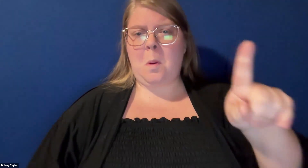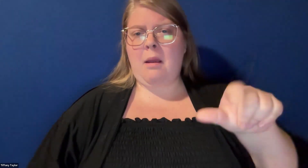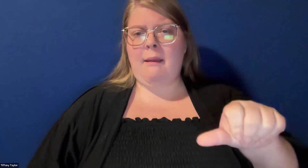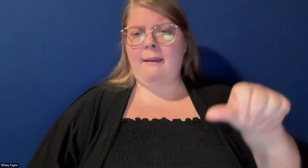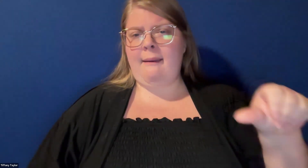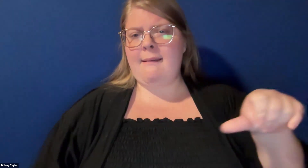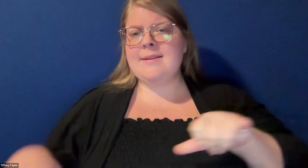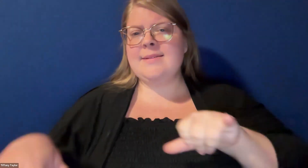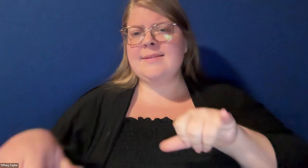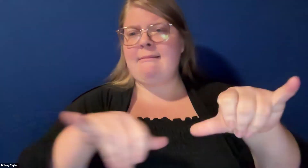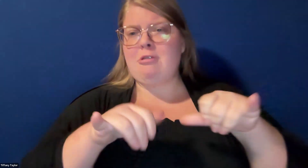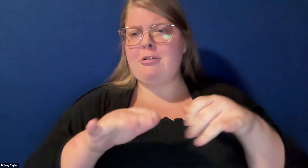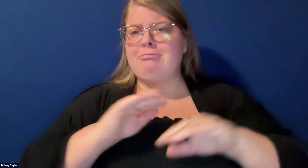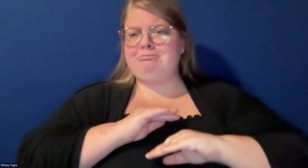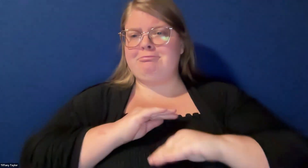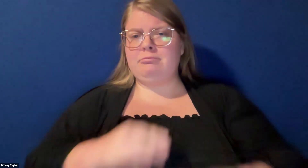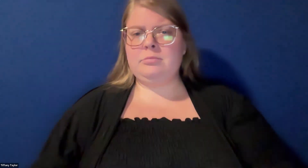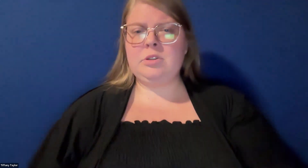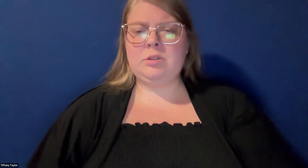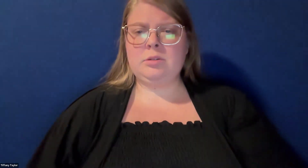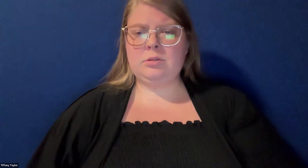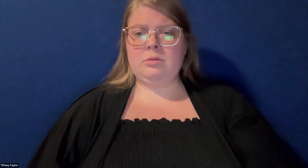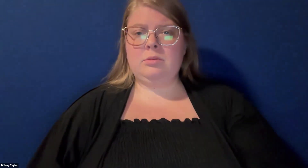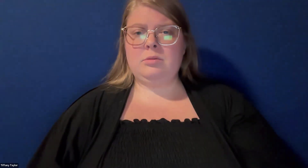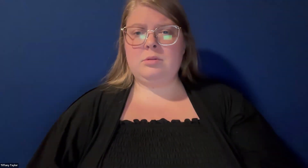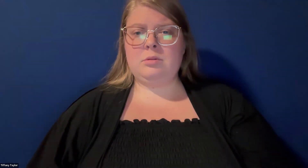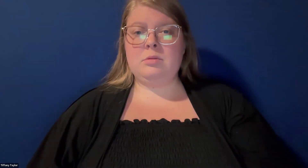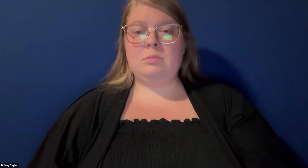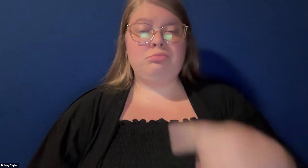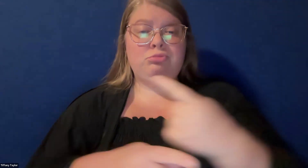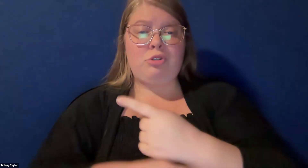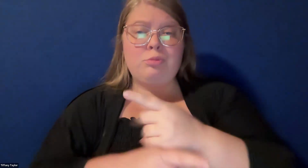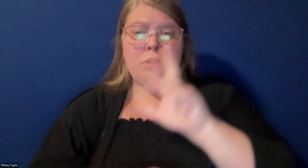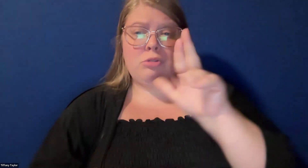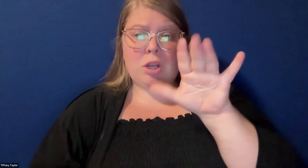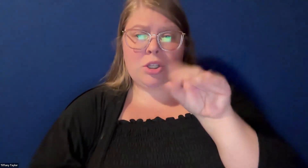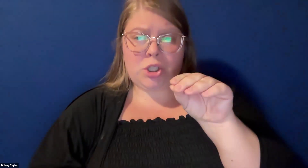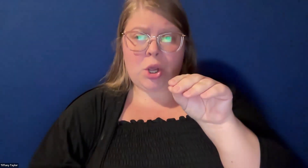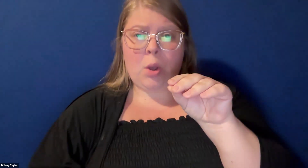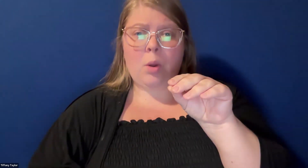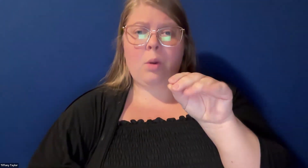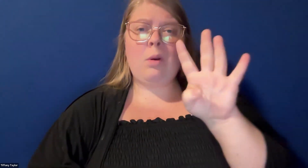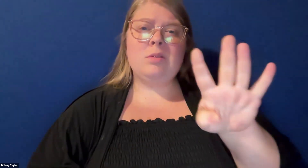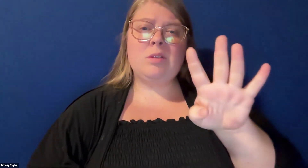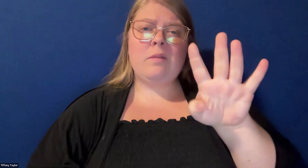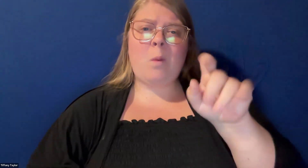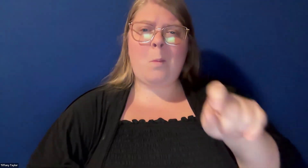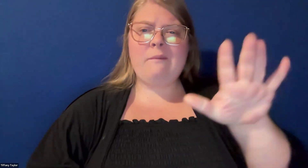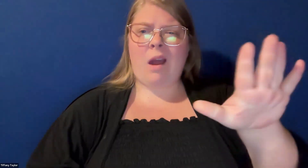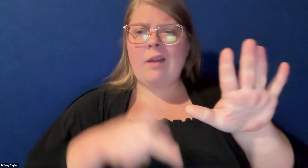and the right ratio for these things, which is like 4.5:1. So the normal